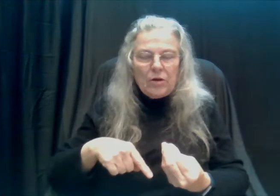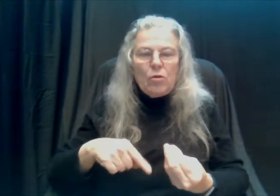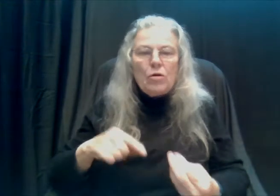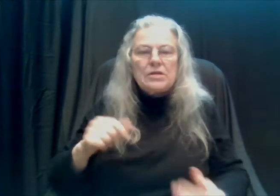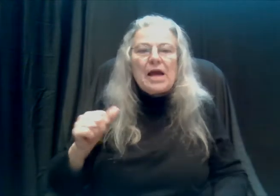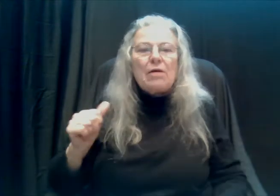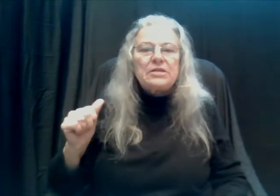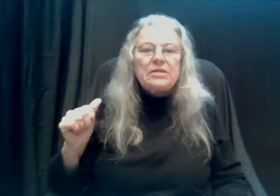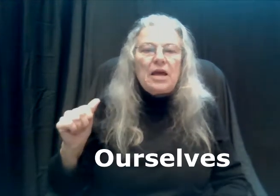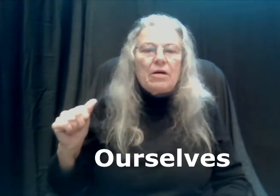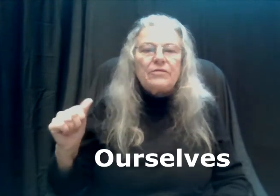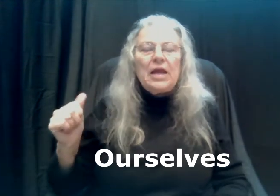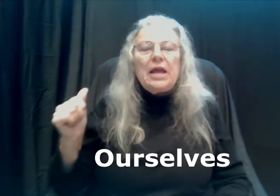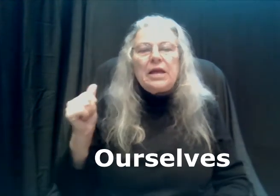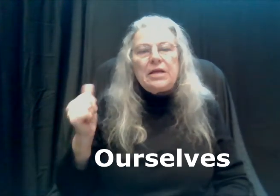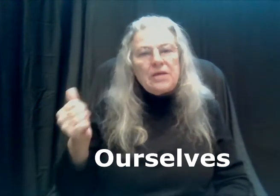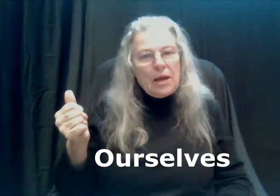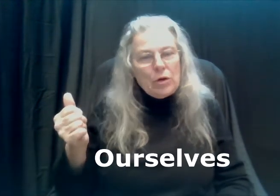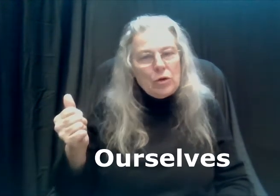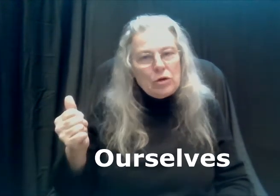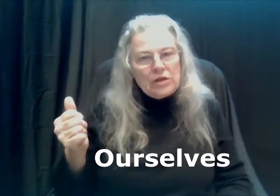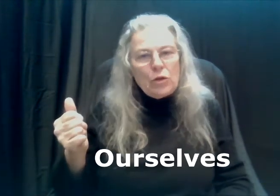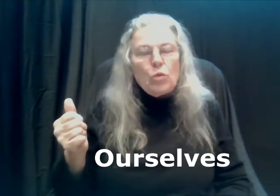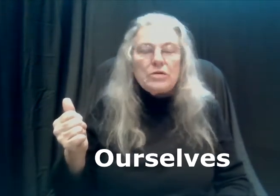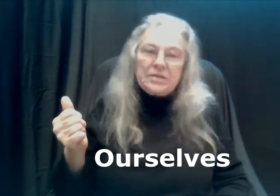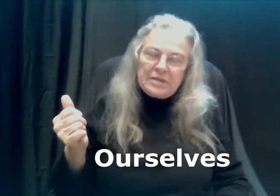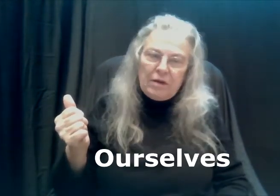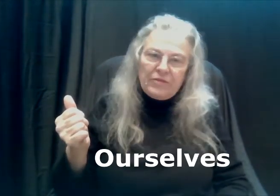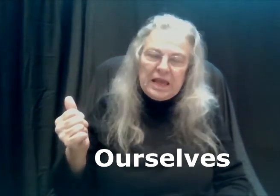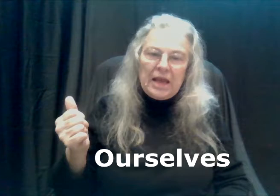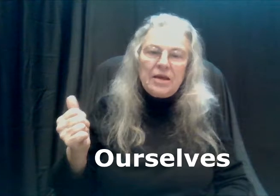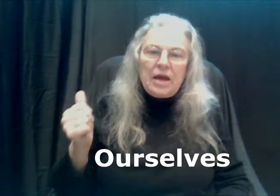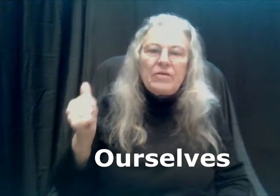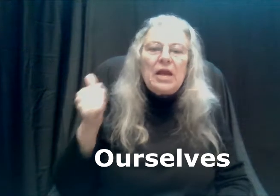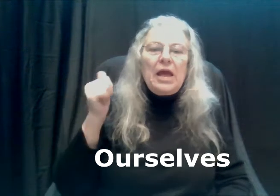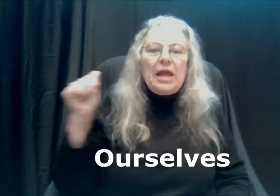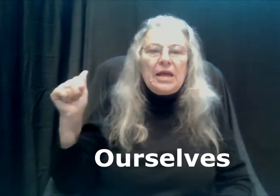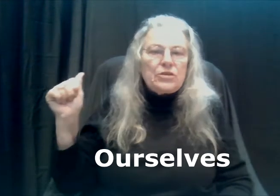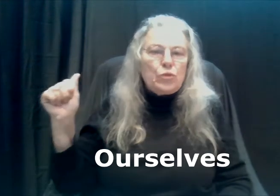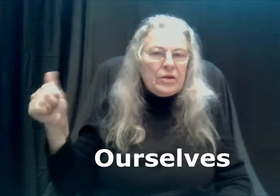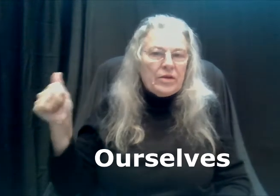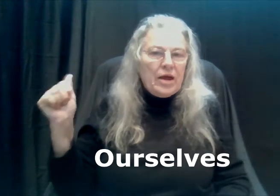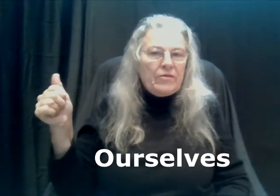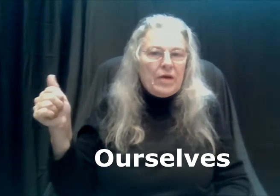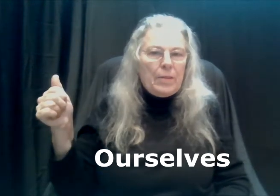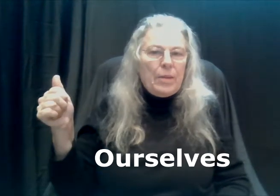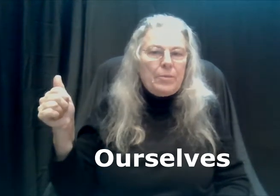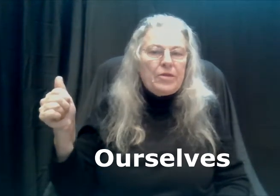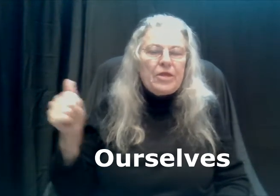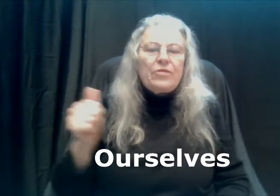course, ourselves, anytime you're using the word self at the end of it, it's with kind of a bump of the thumb.